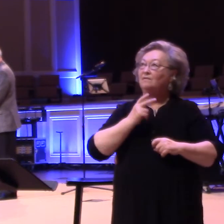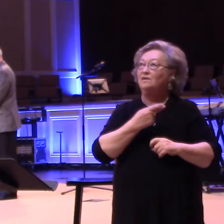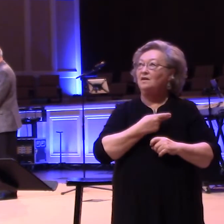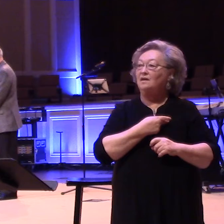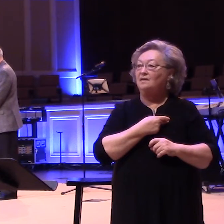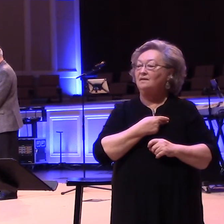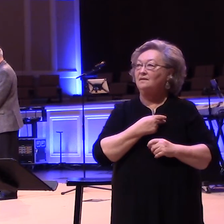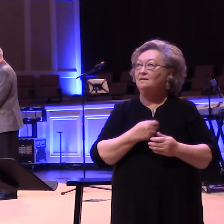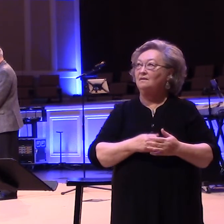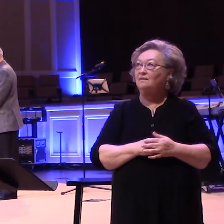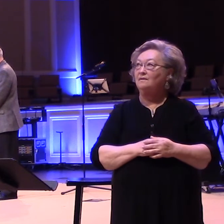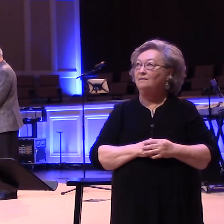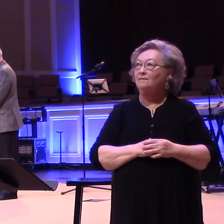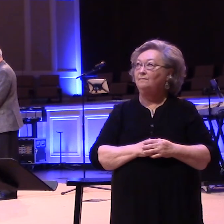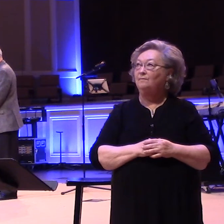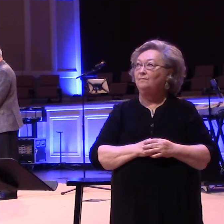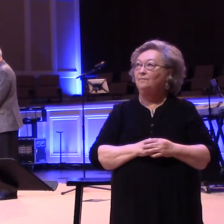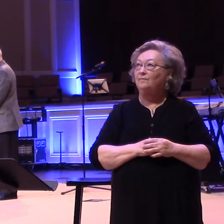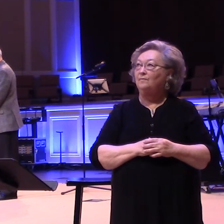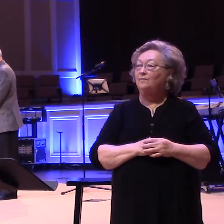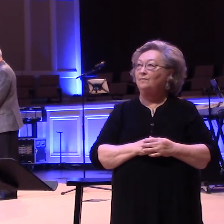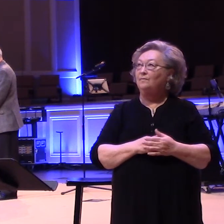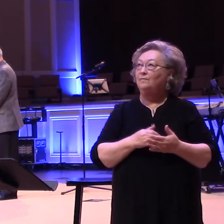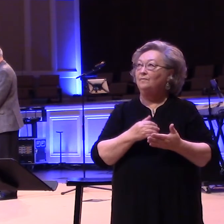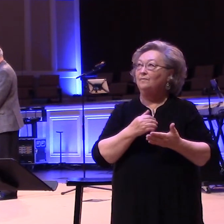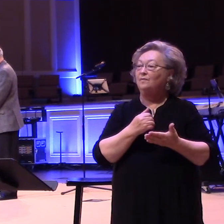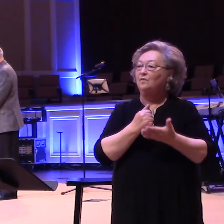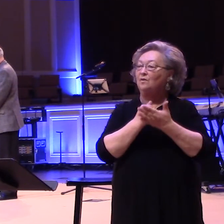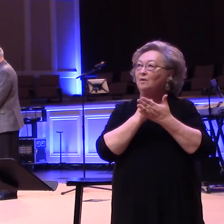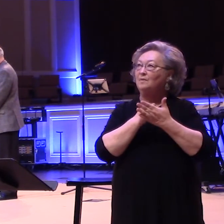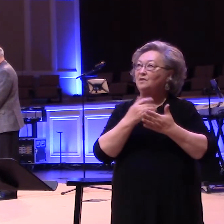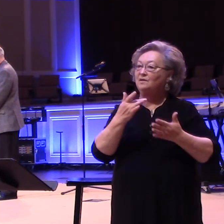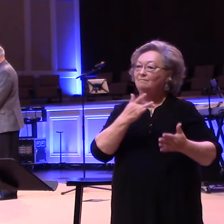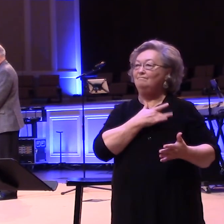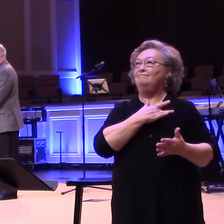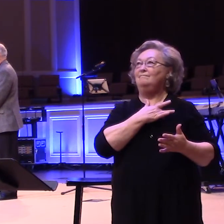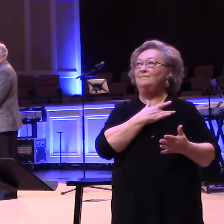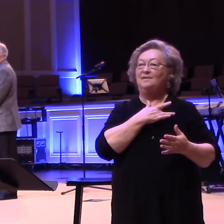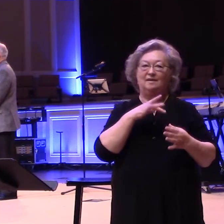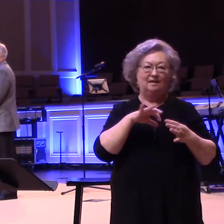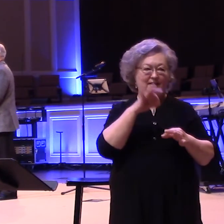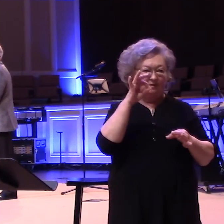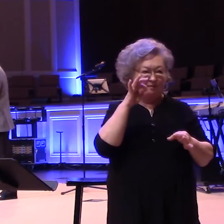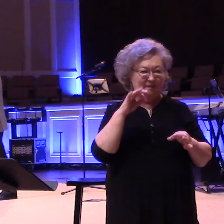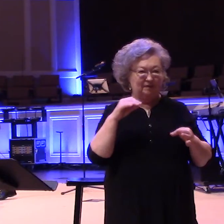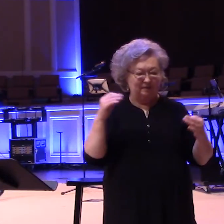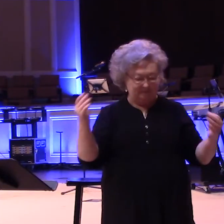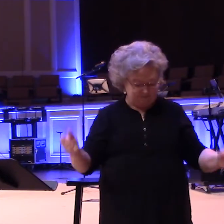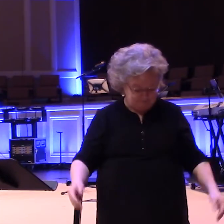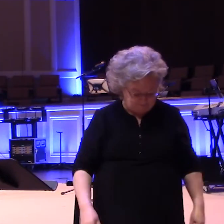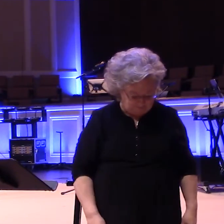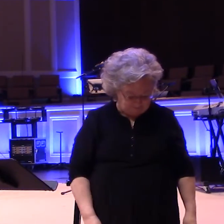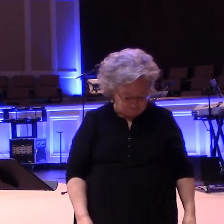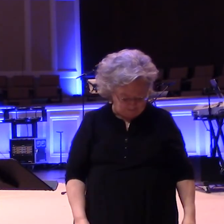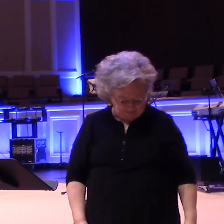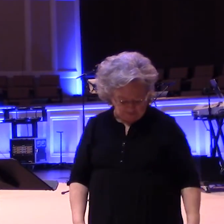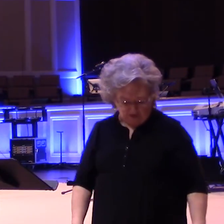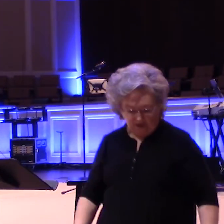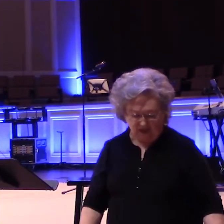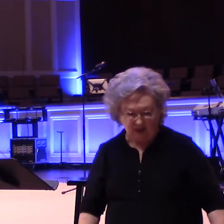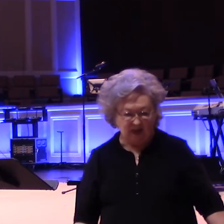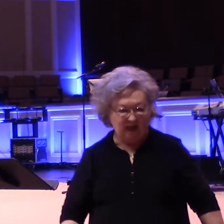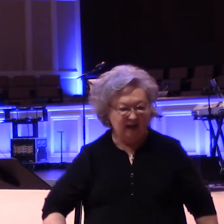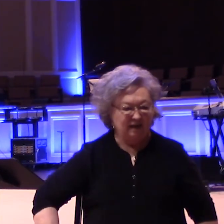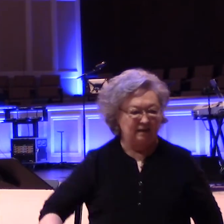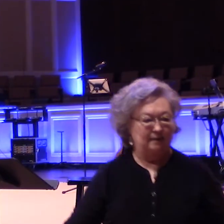Drive these things down home in our spirit. In Jesus' name. Amen. Would you stand? This hymn of invitation is for